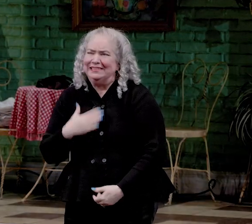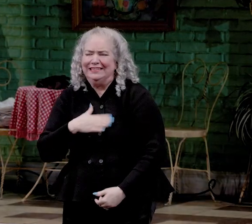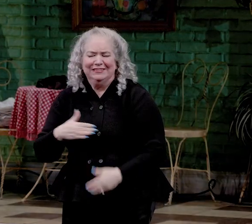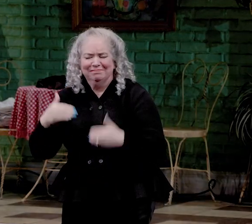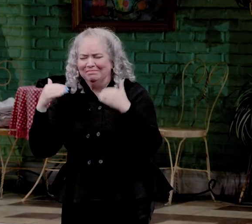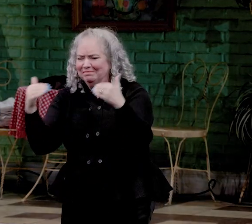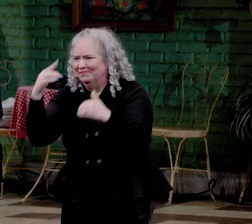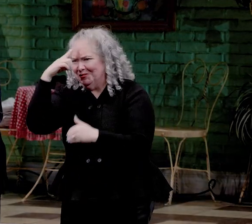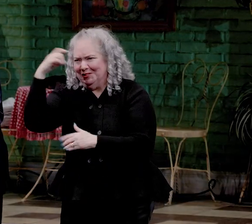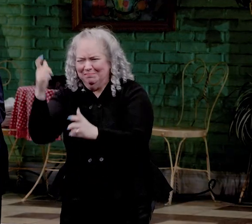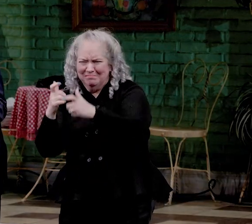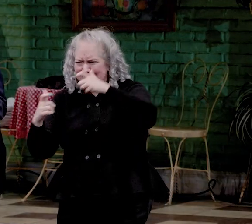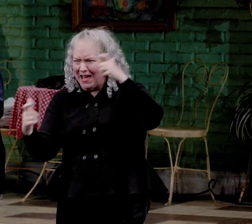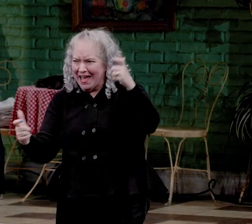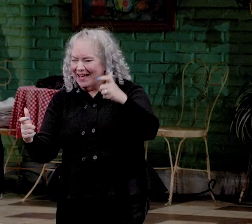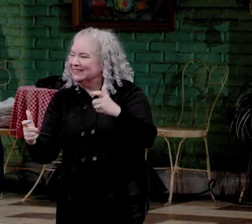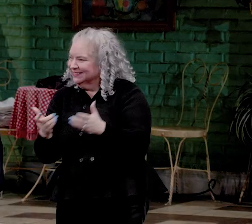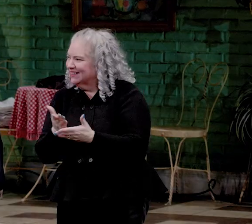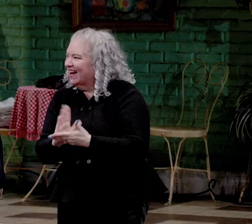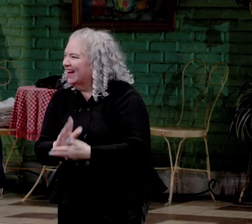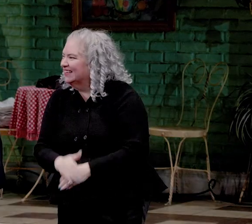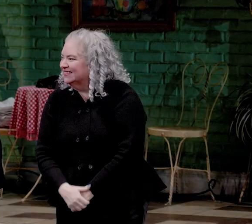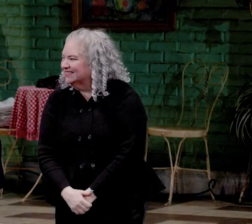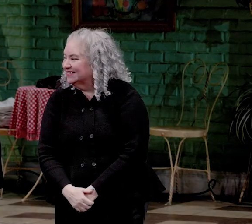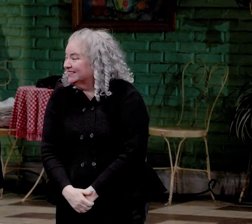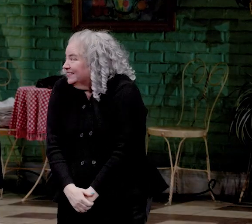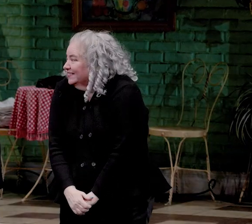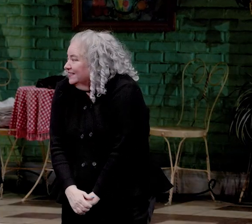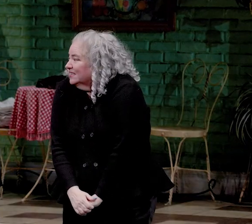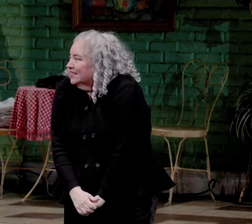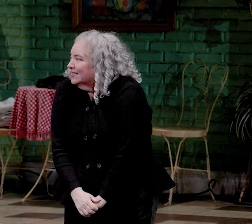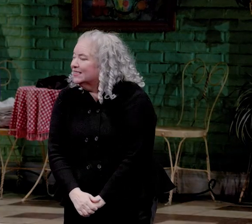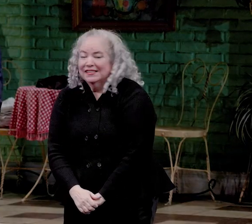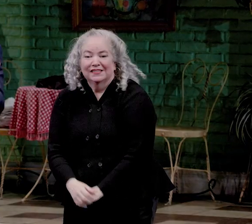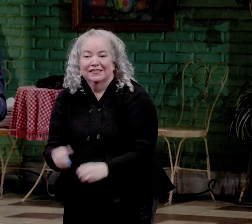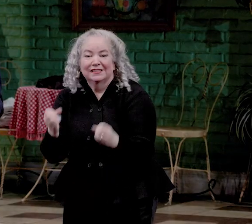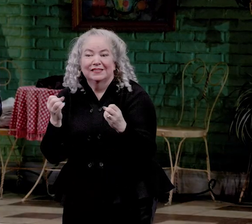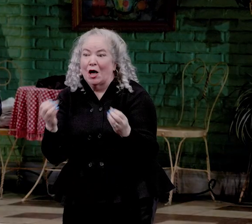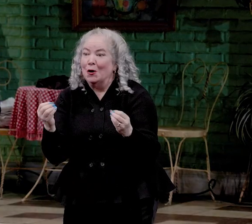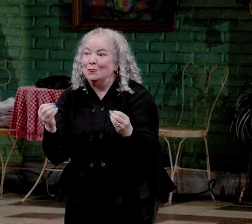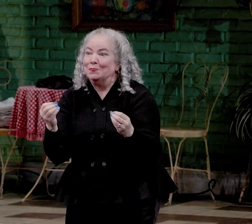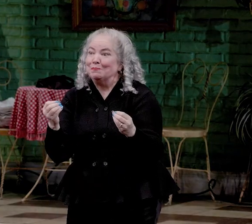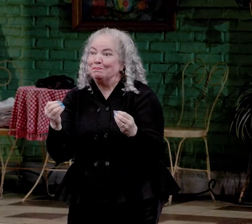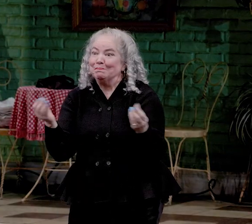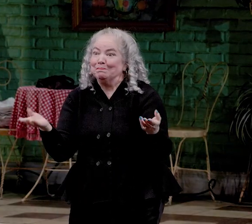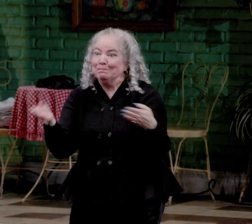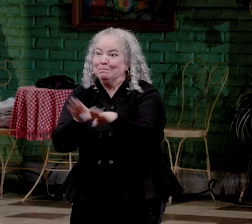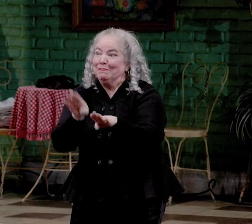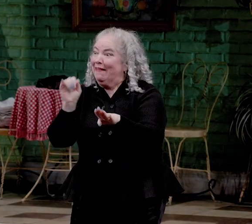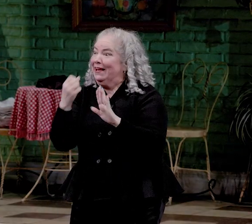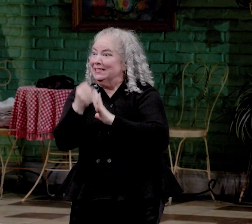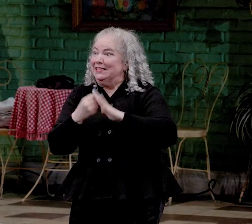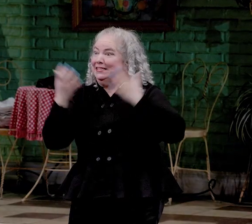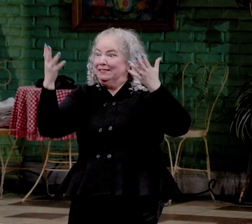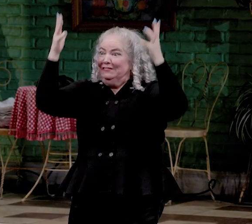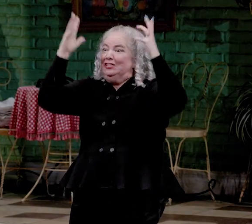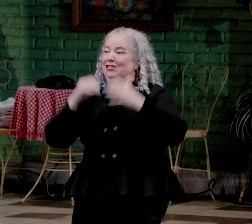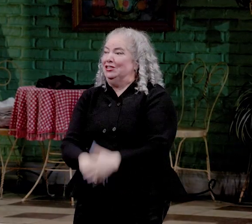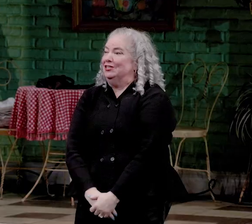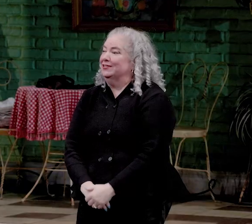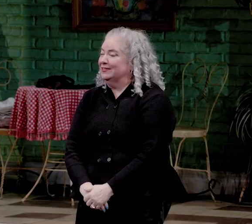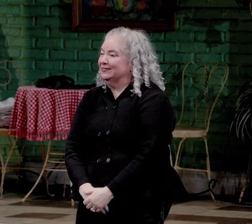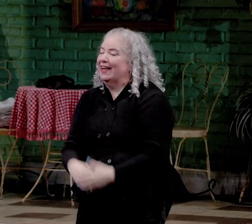Please dream big. All right. So that's the season. Thank you all so much for coming